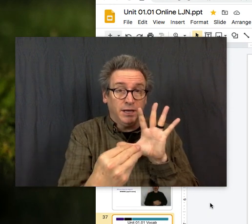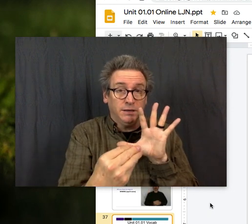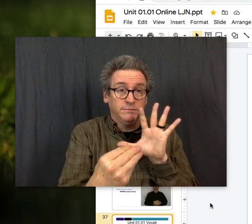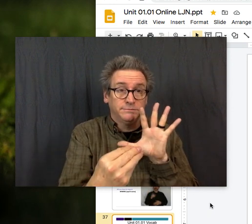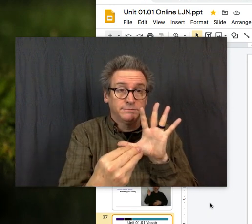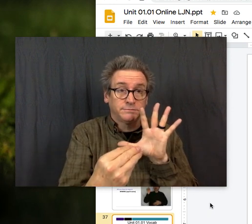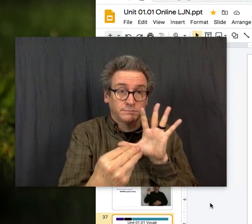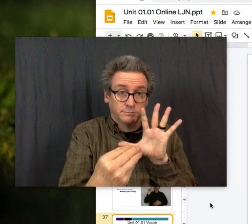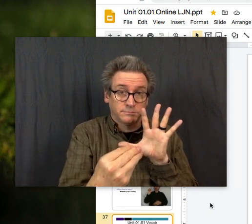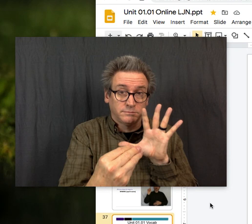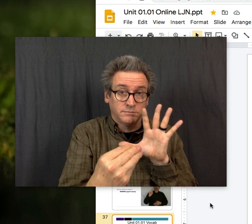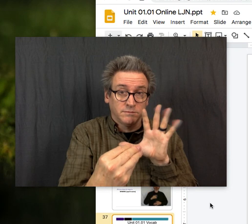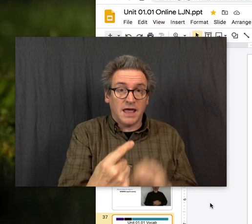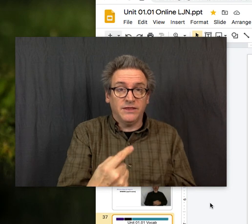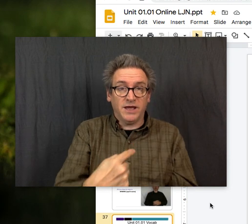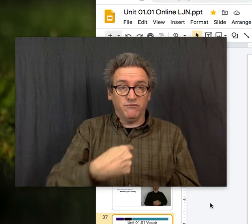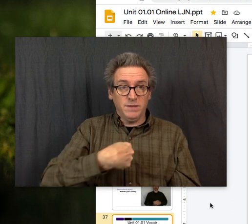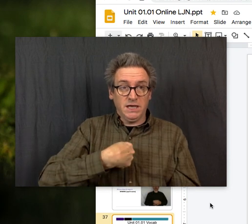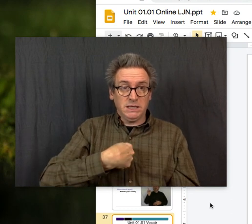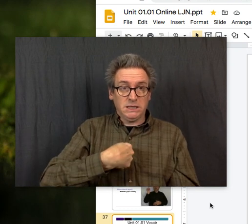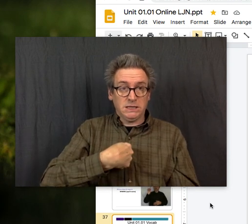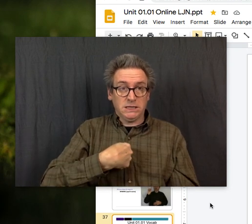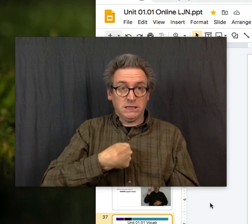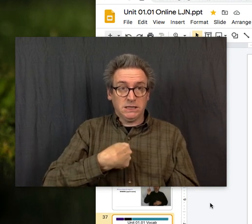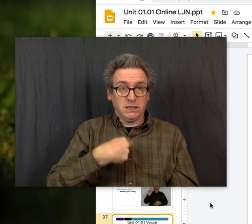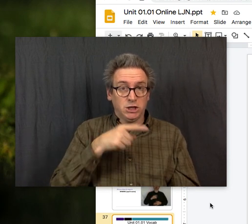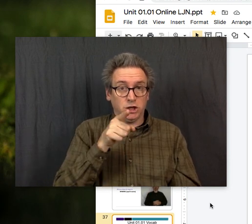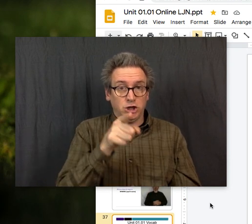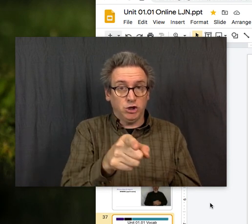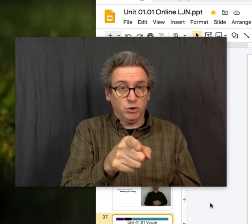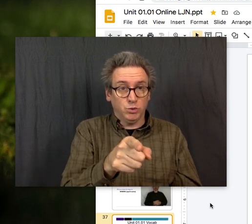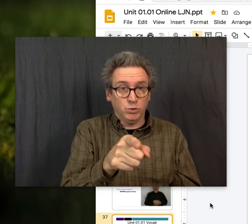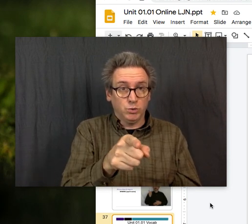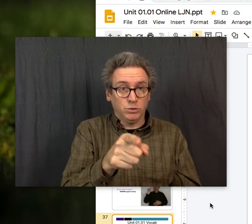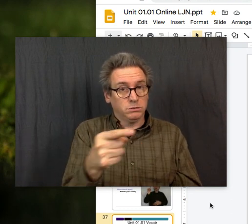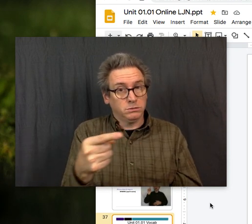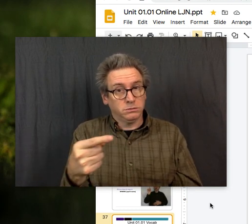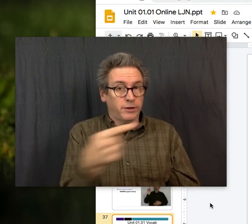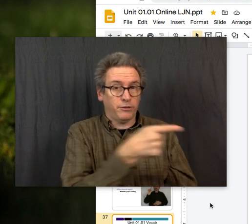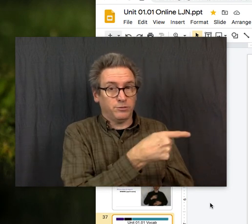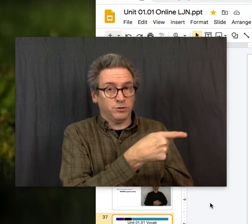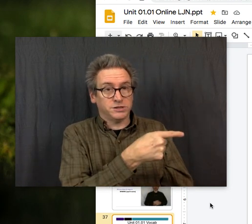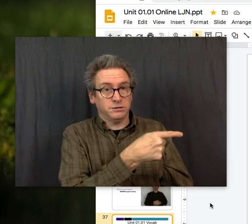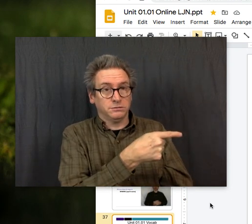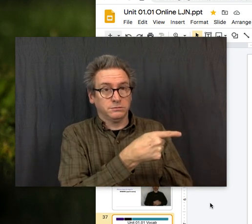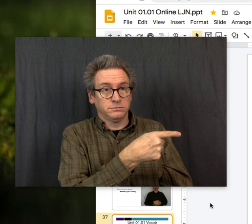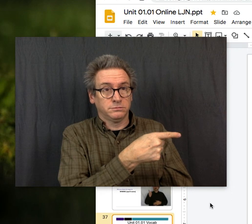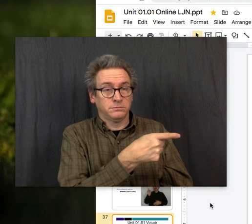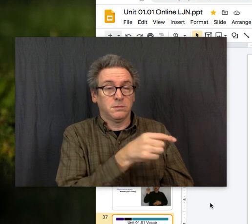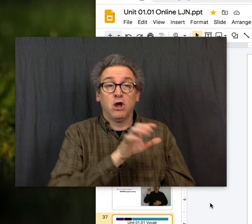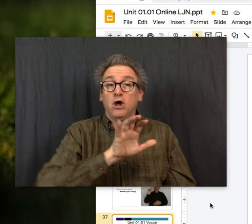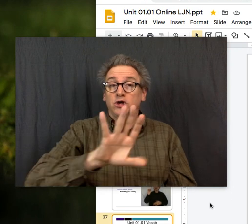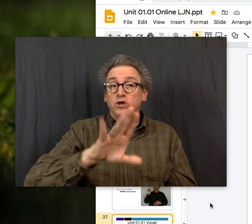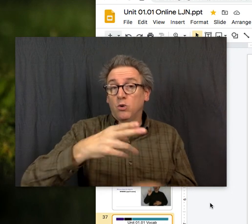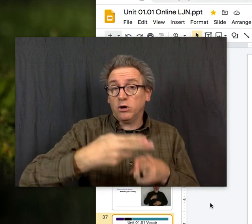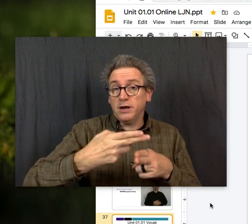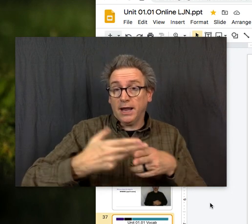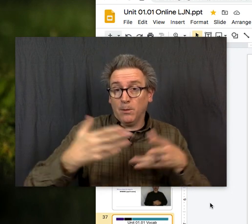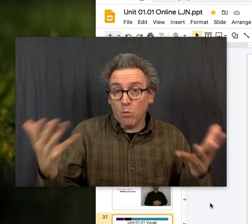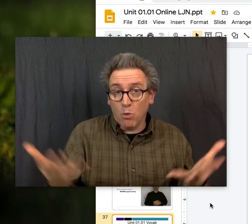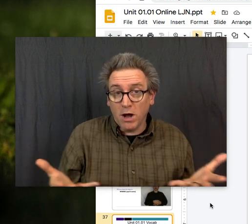Copy me. And then we have me, you, third person.